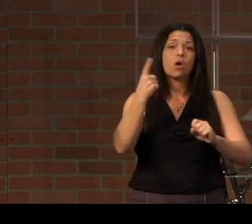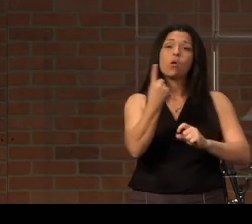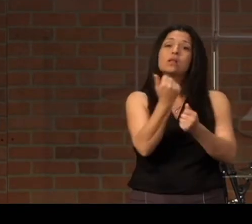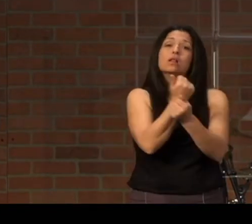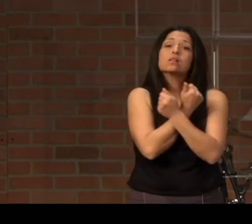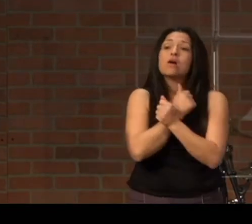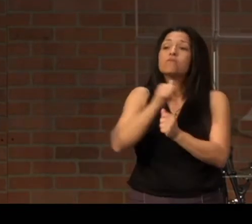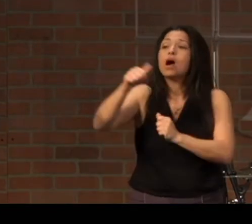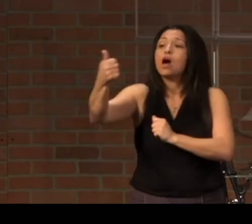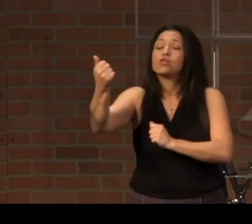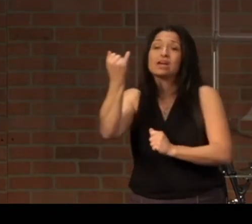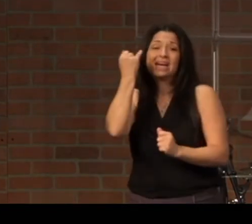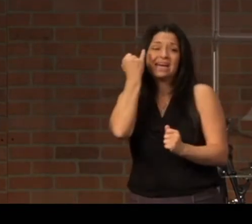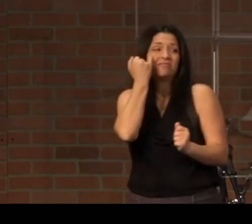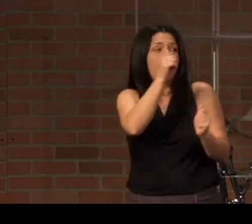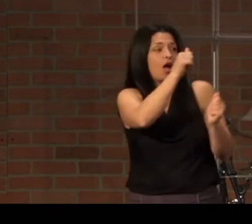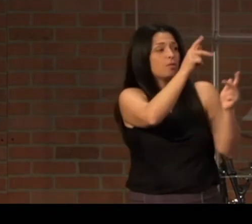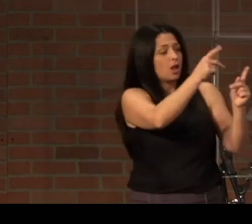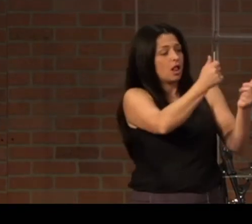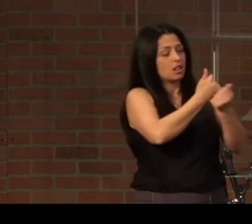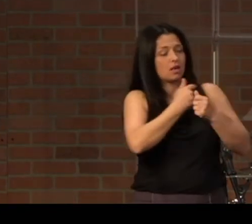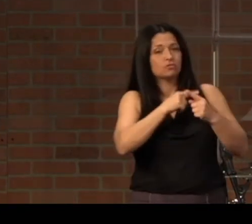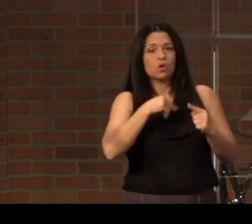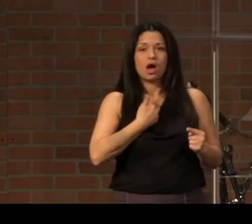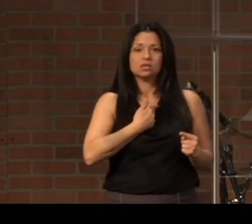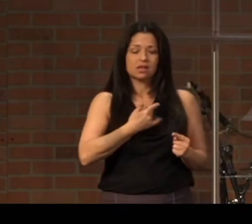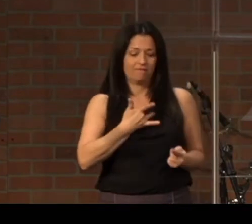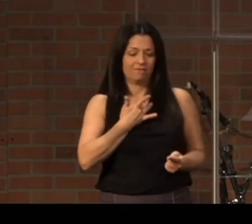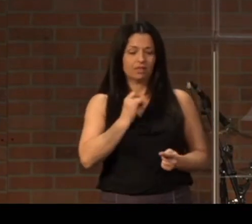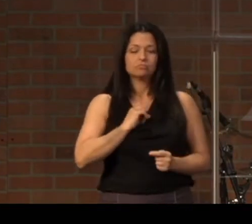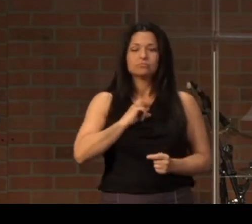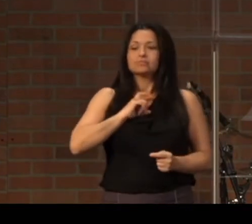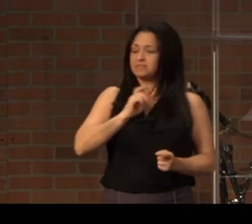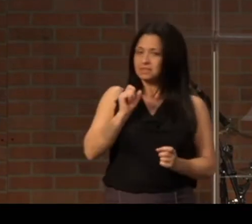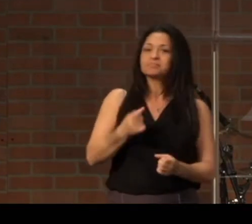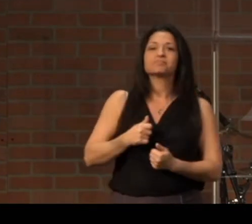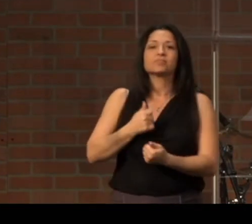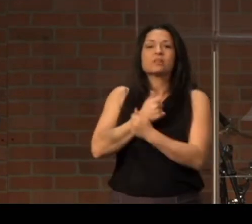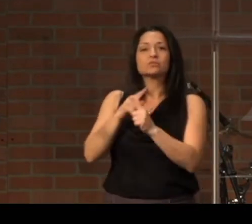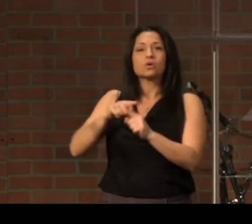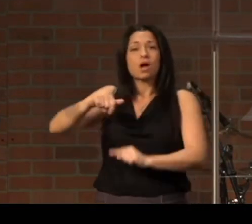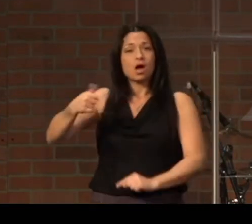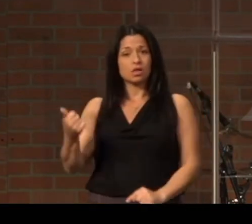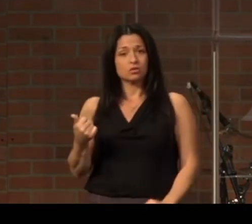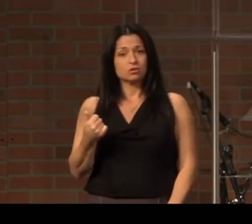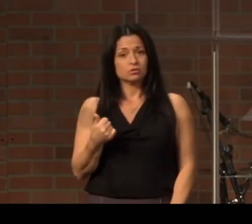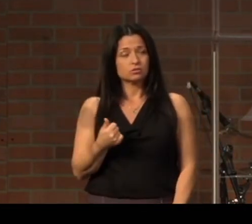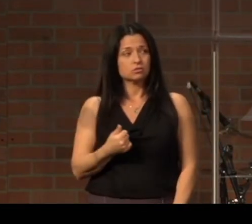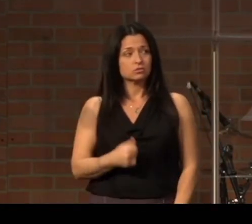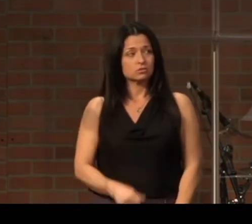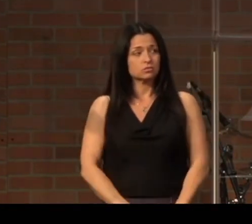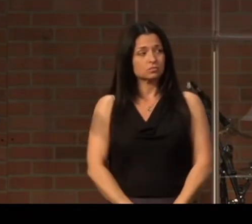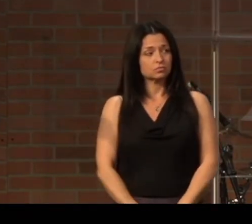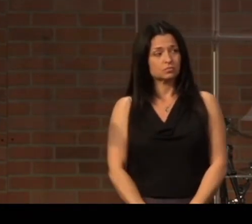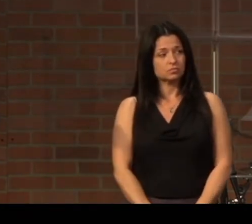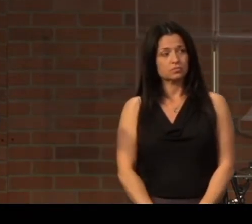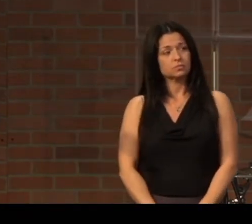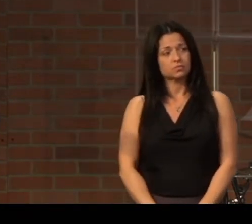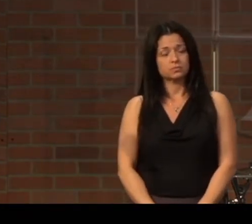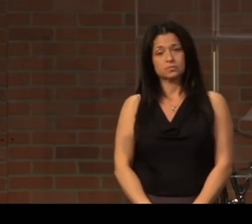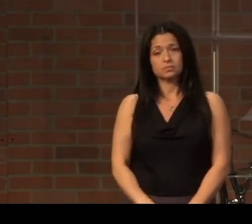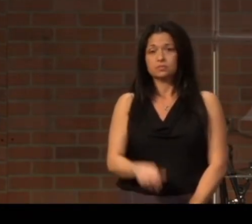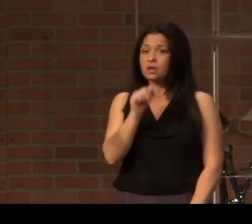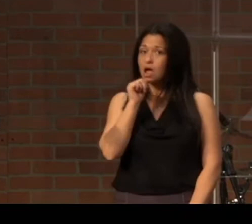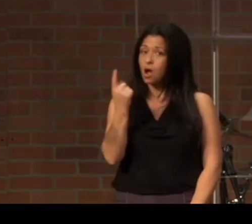loved us, and we can only love to the extent that we've been loved. He's washed our feet. That's why we can, because he's loved us. And not only that, not only has